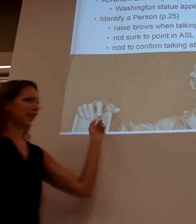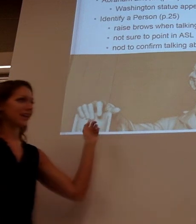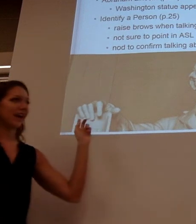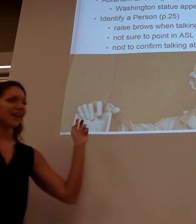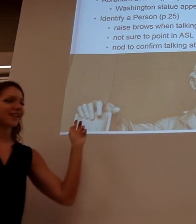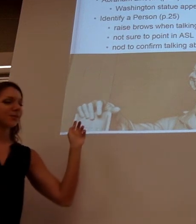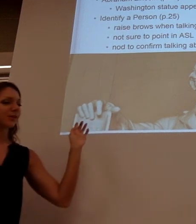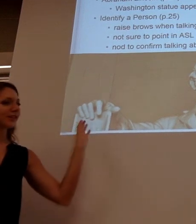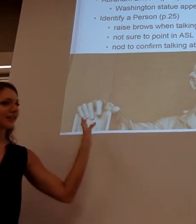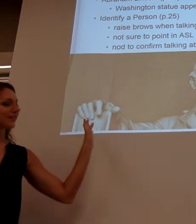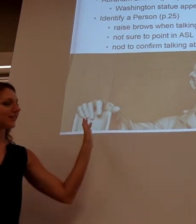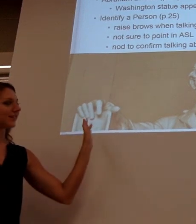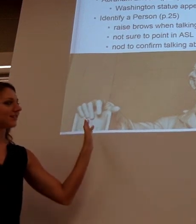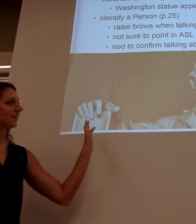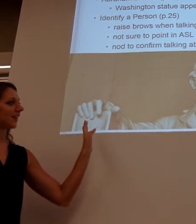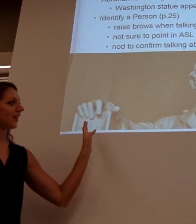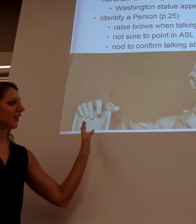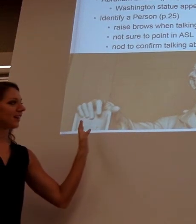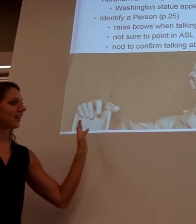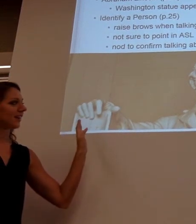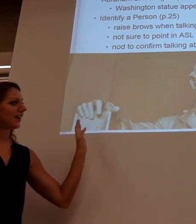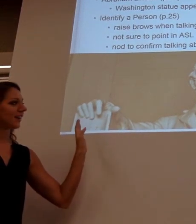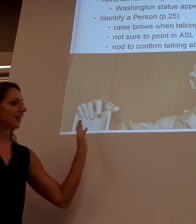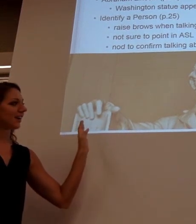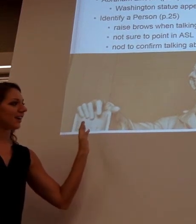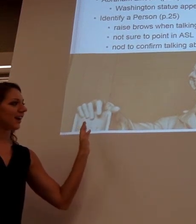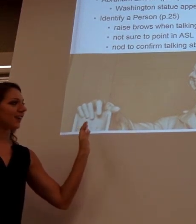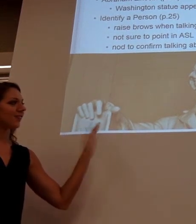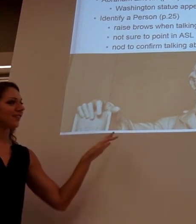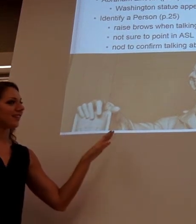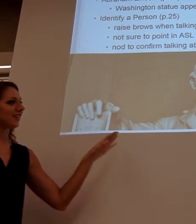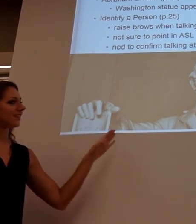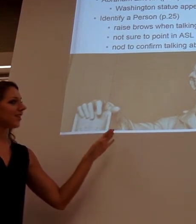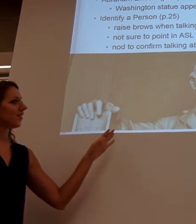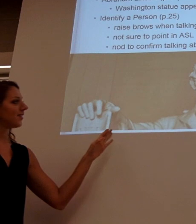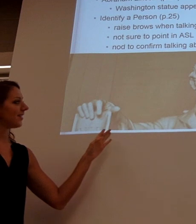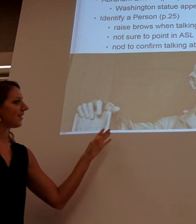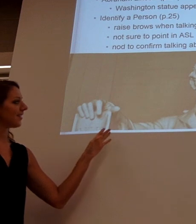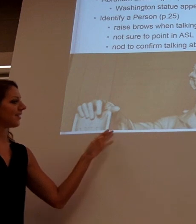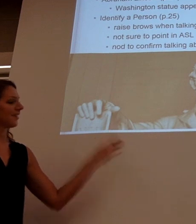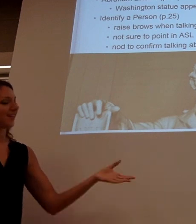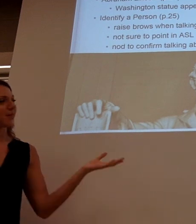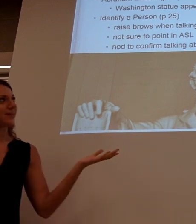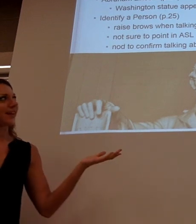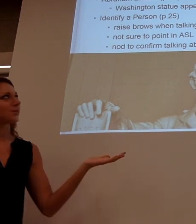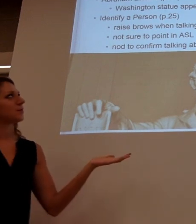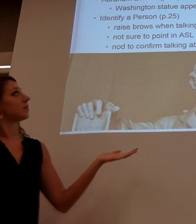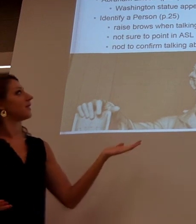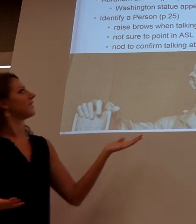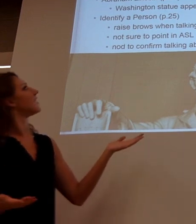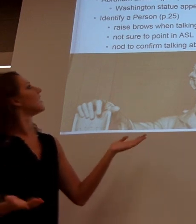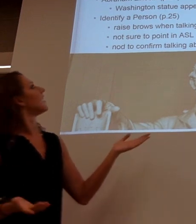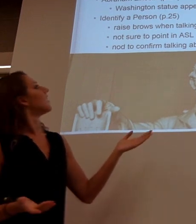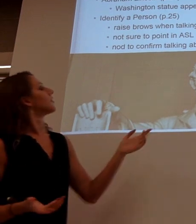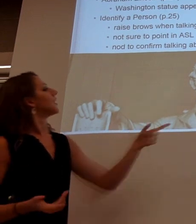sign. I really looked at this. I don't really think so, but that's what people think for